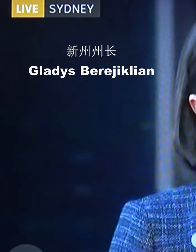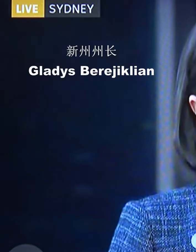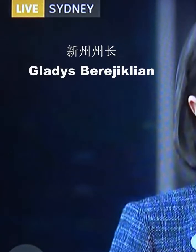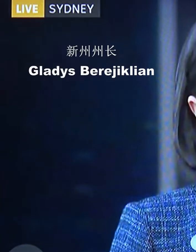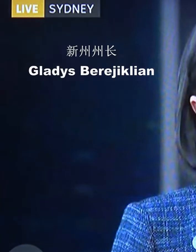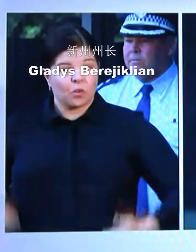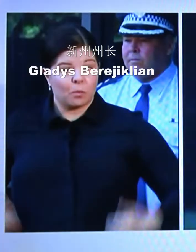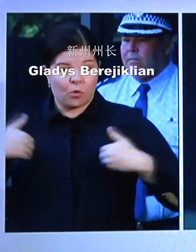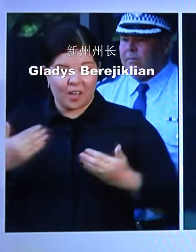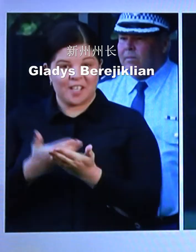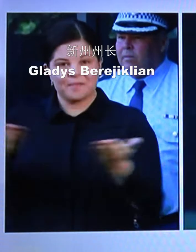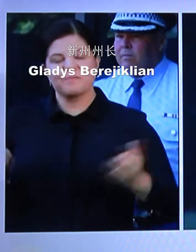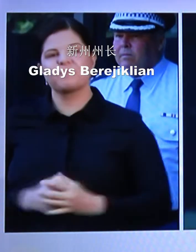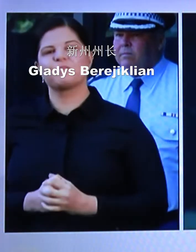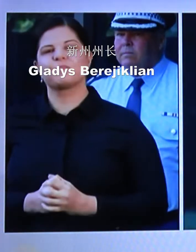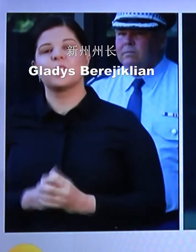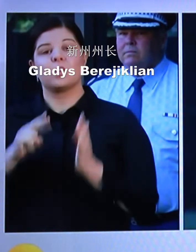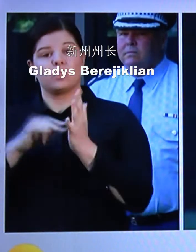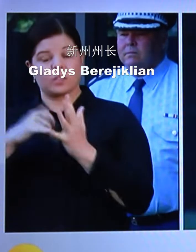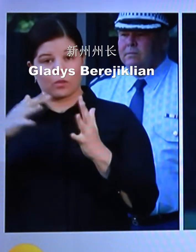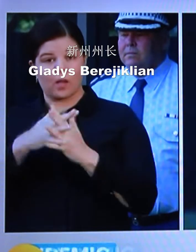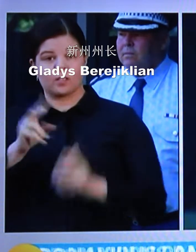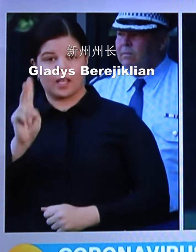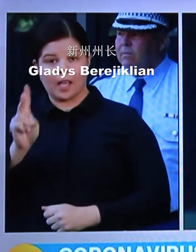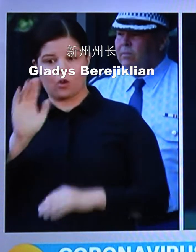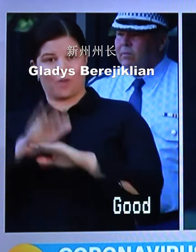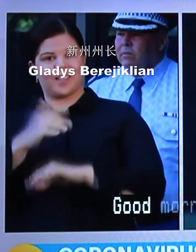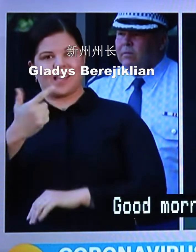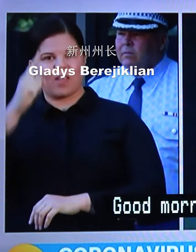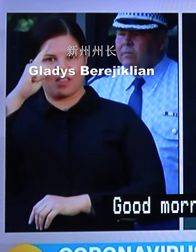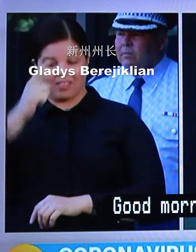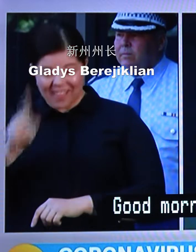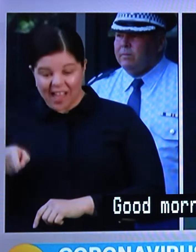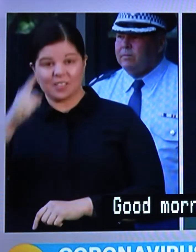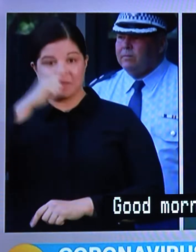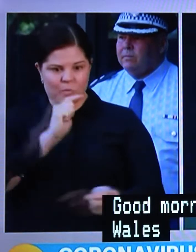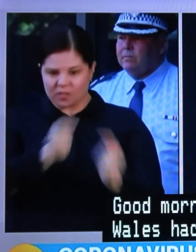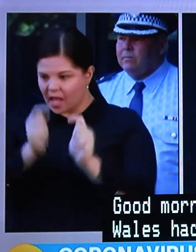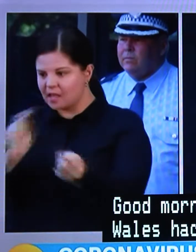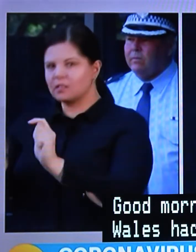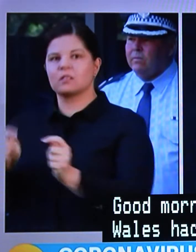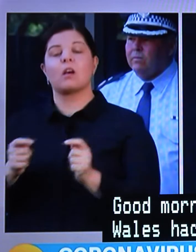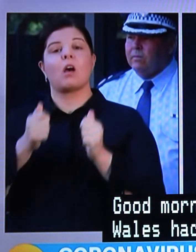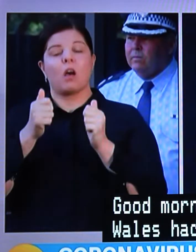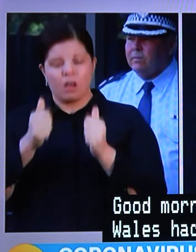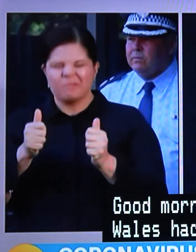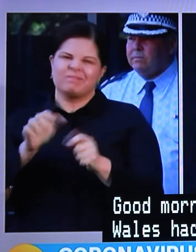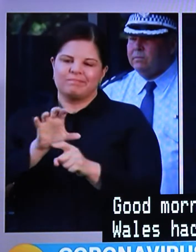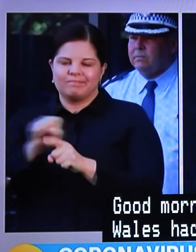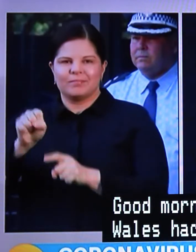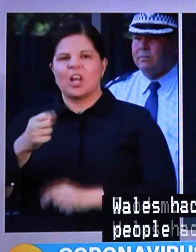Good morning, everybody. New South Wales had again more than 7,000 people tested, which is a good number, but